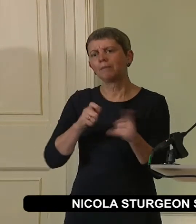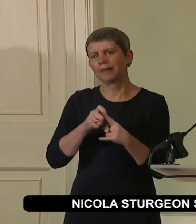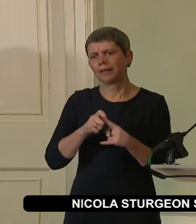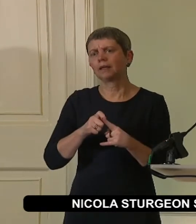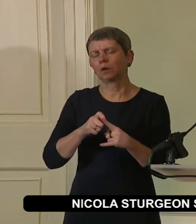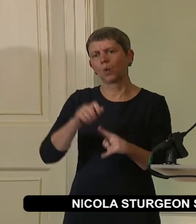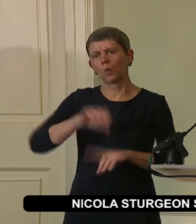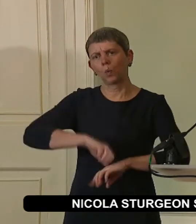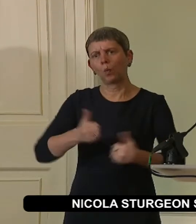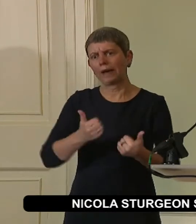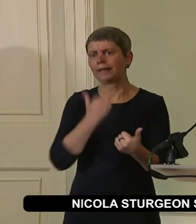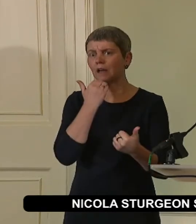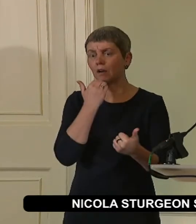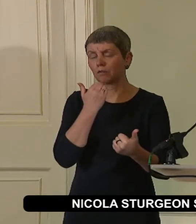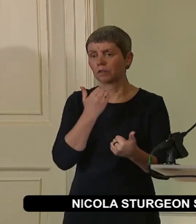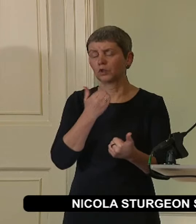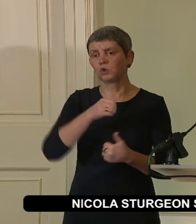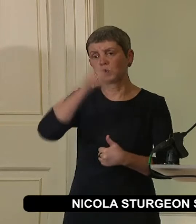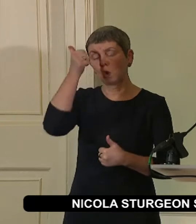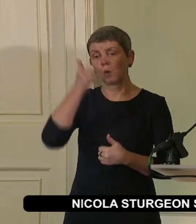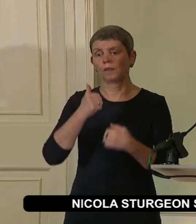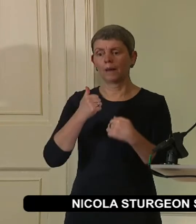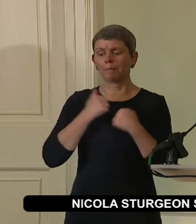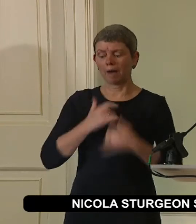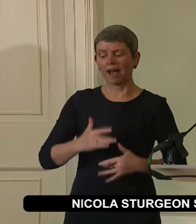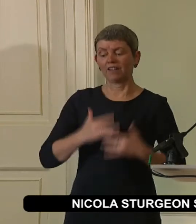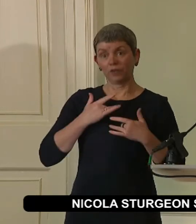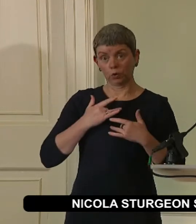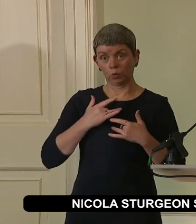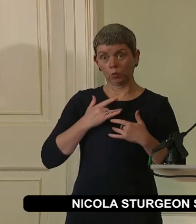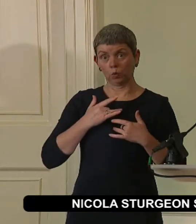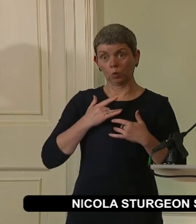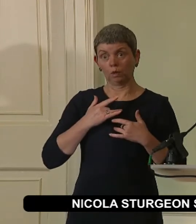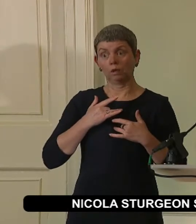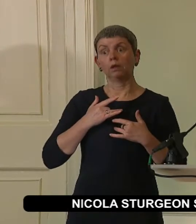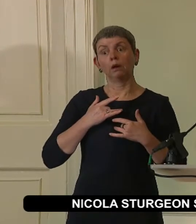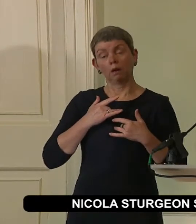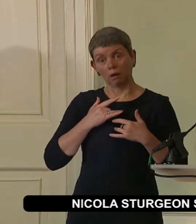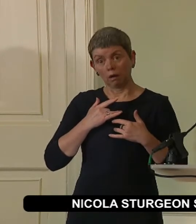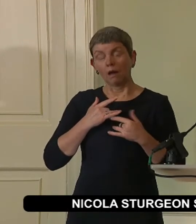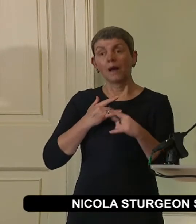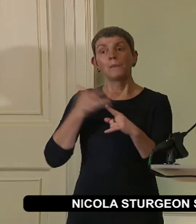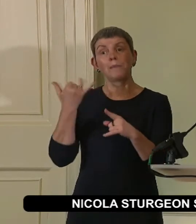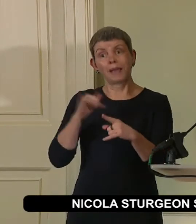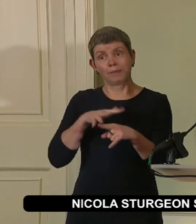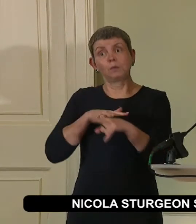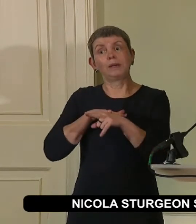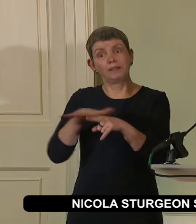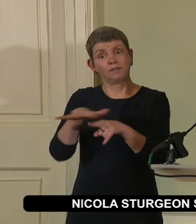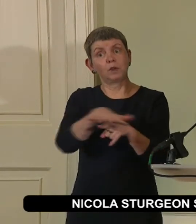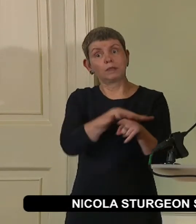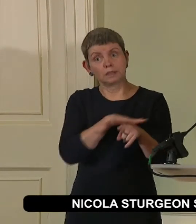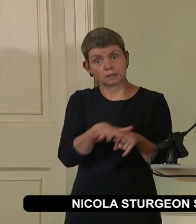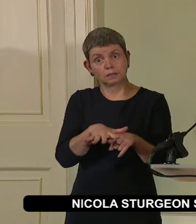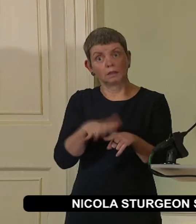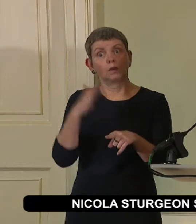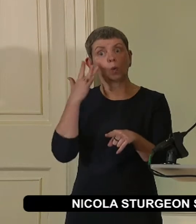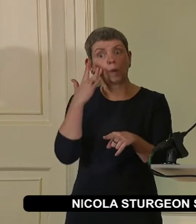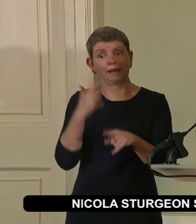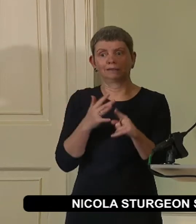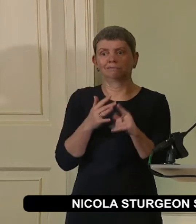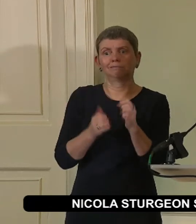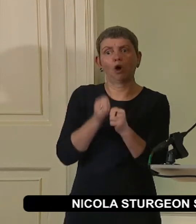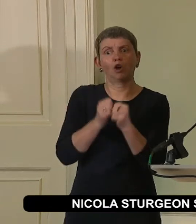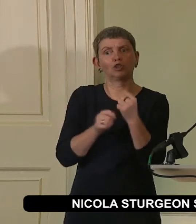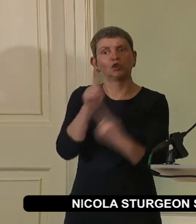understand that my view as leader would carry enormous, probably decisive weight when our conference meets next